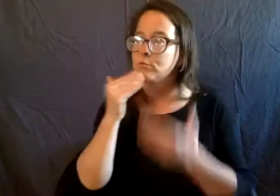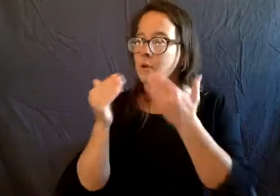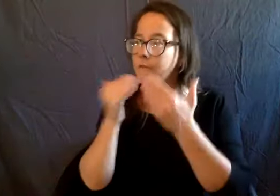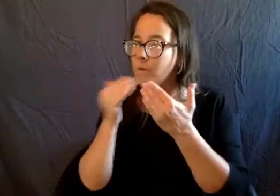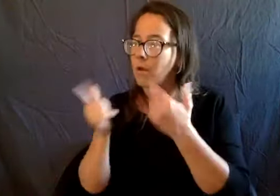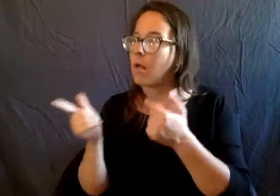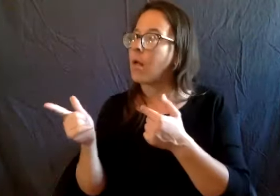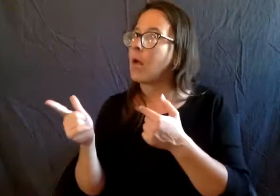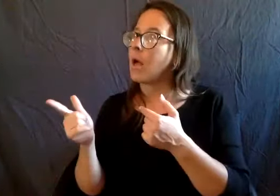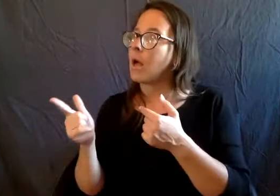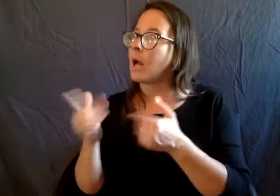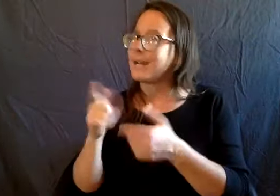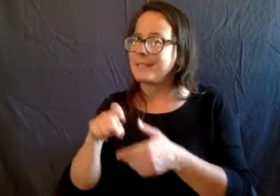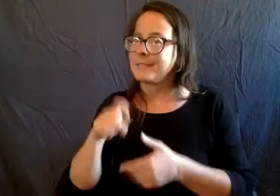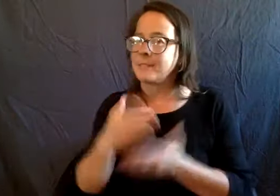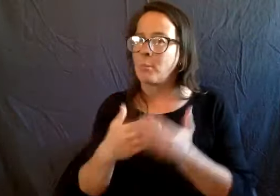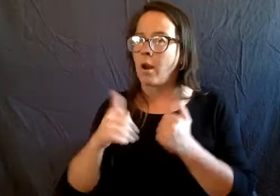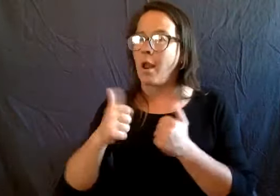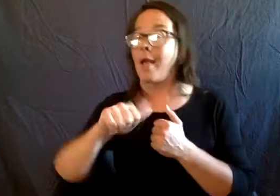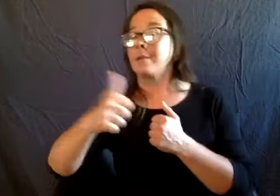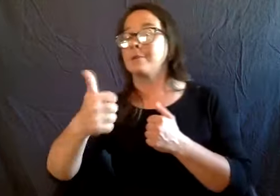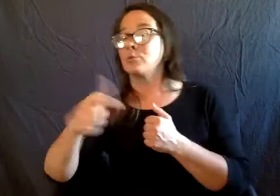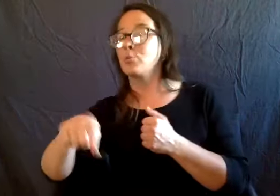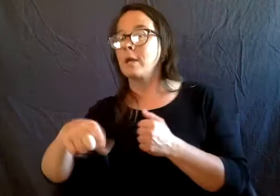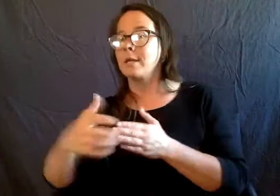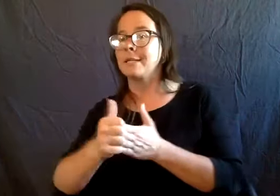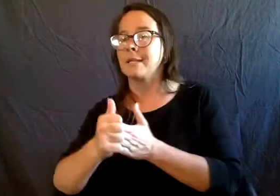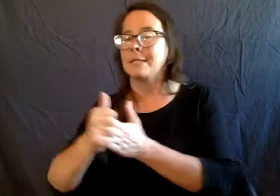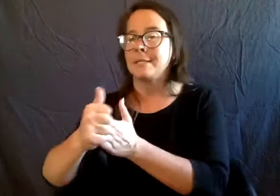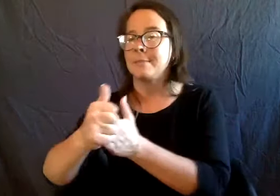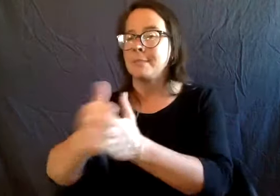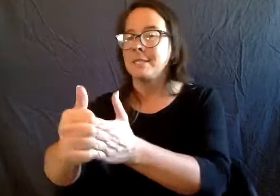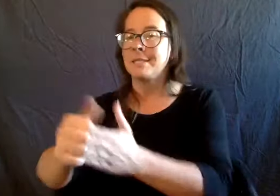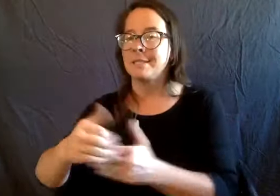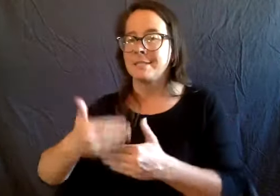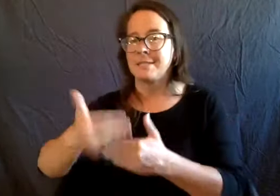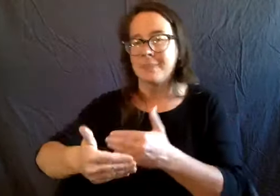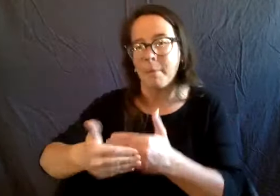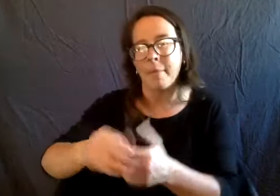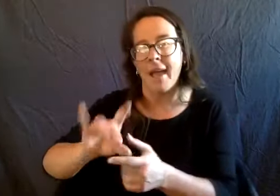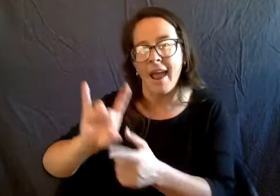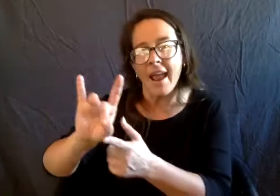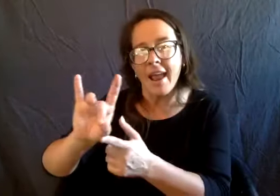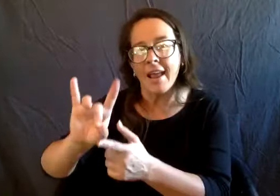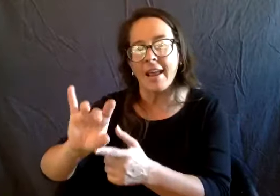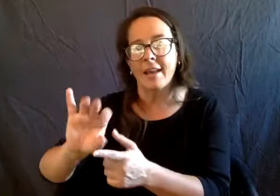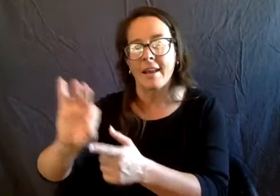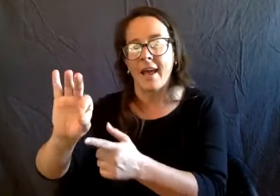And I finally got a new sponsor, and it goes on and on. But I will tell you, I keep taking this medicine because when I